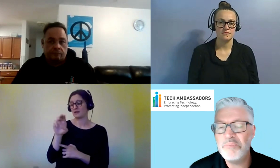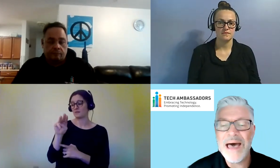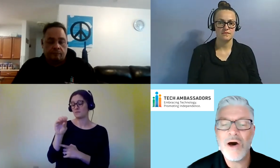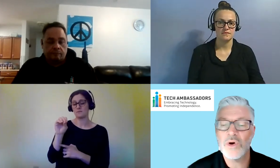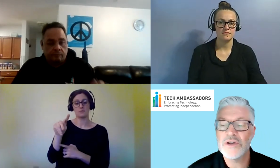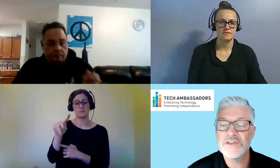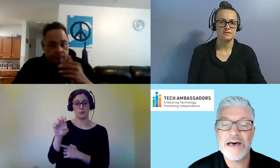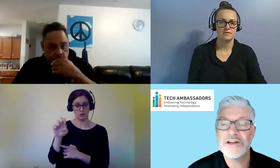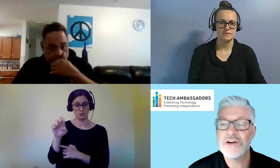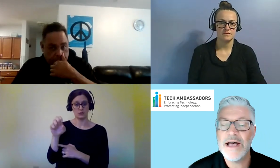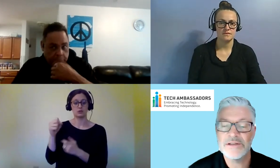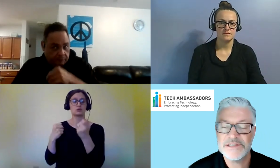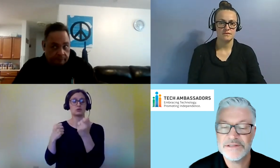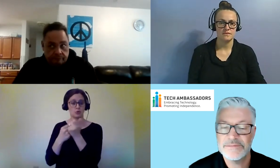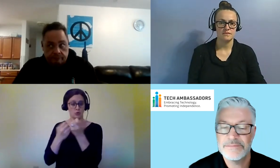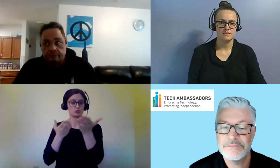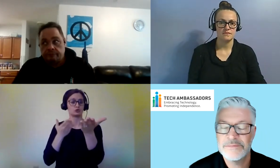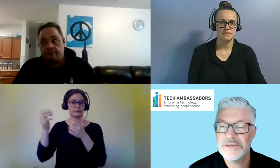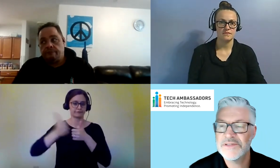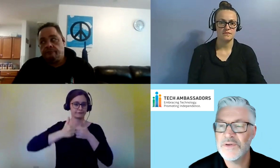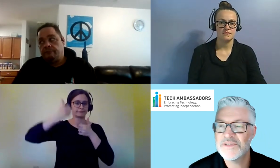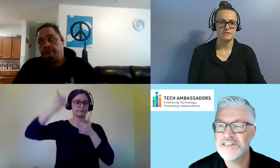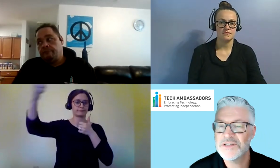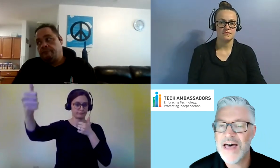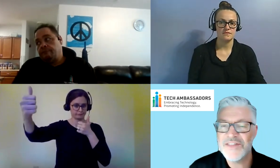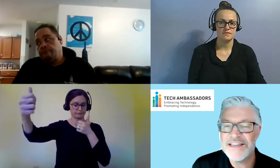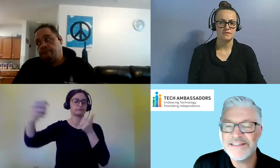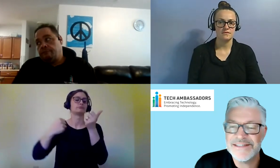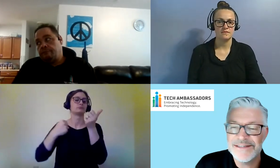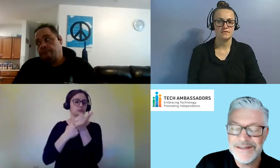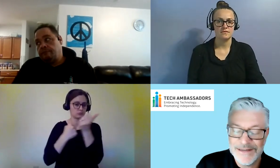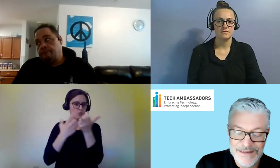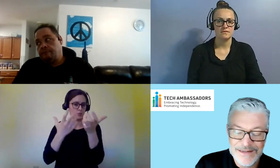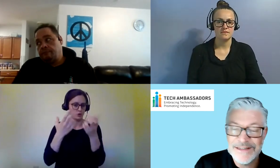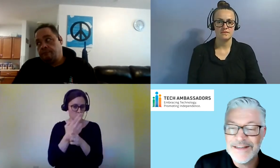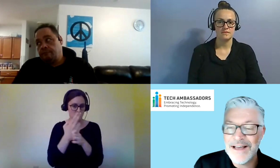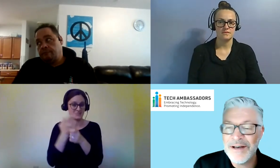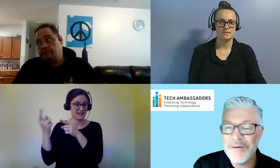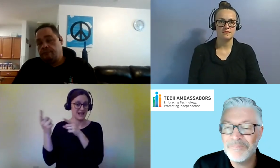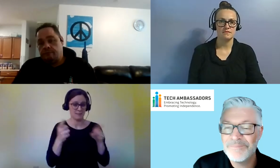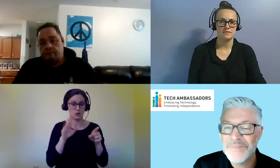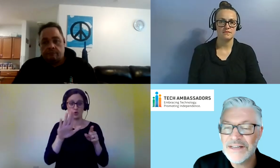and the power goes out in your house. So since a lot of these